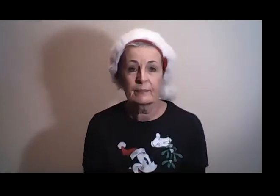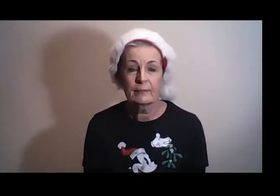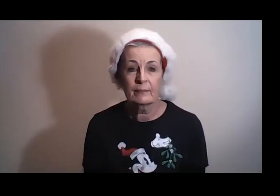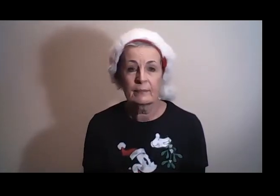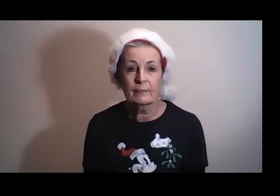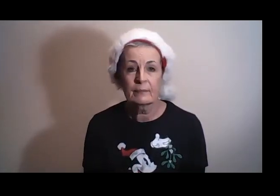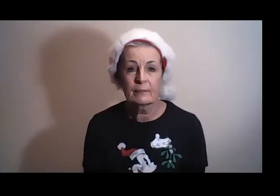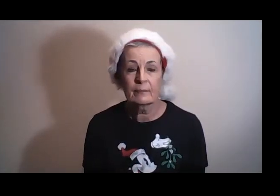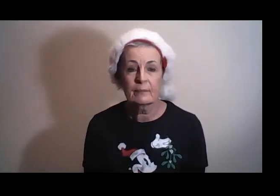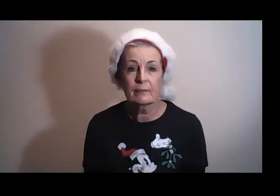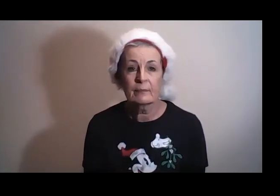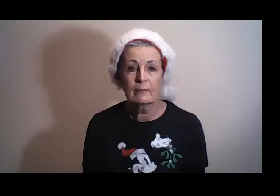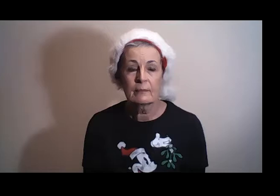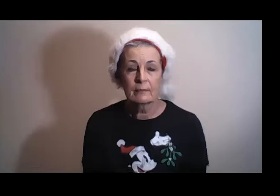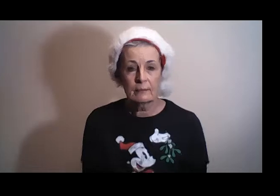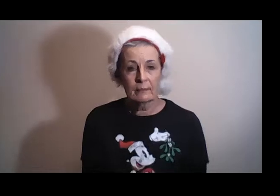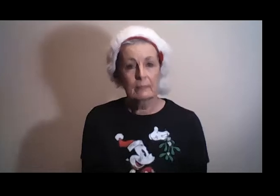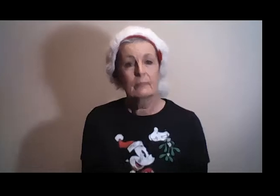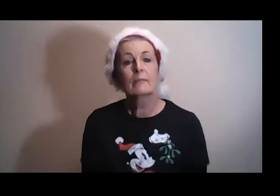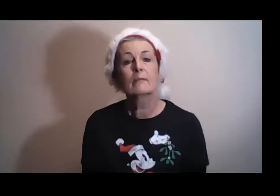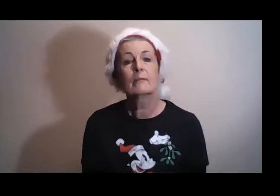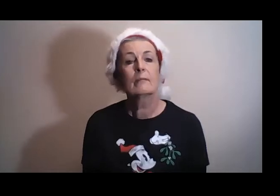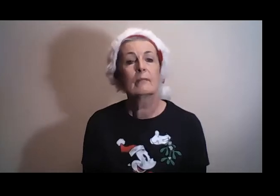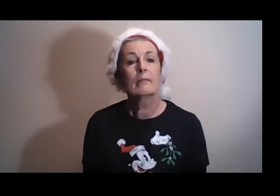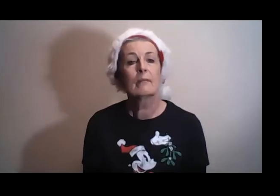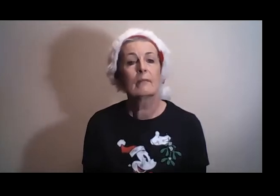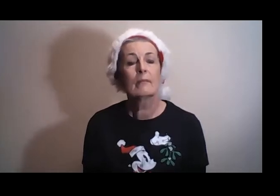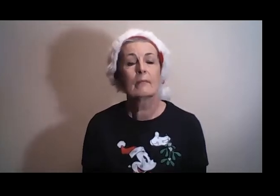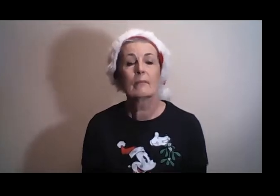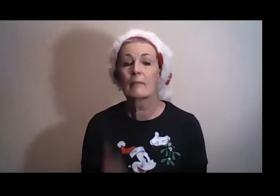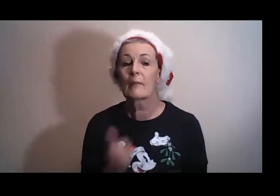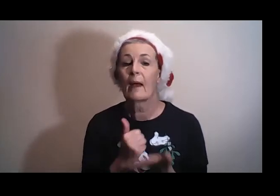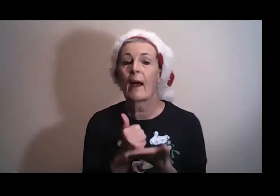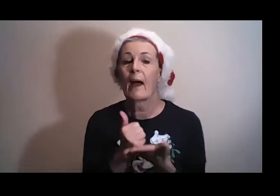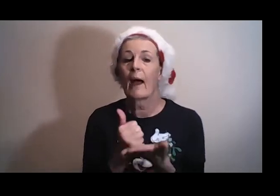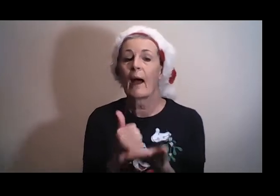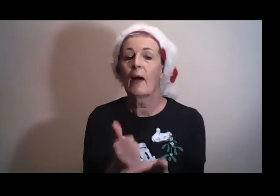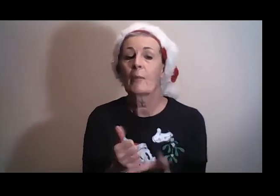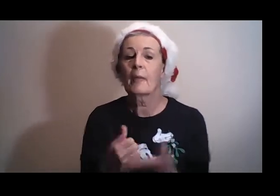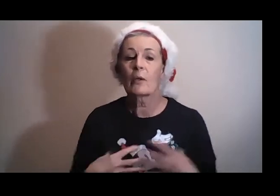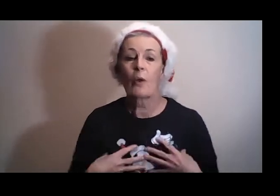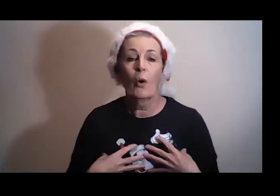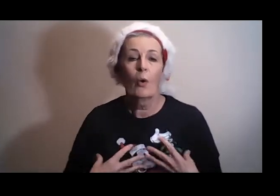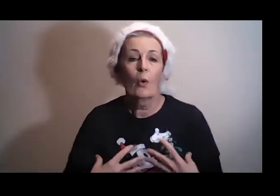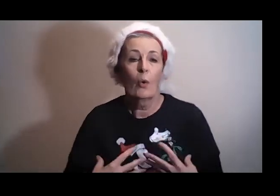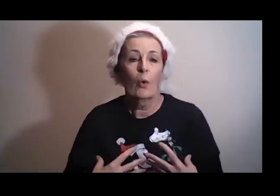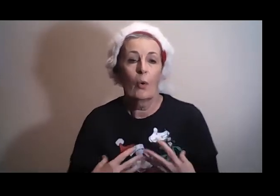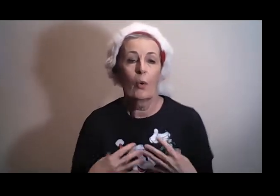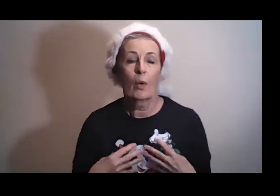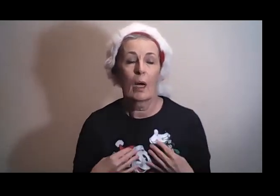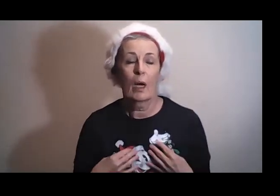So by doing this exercise, you are helping to heal your lungs. So if you've got